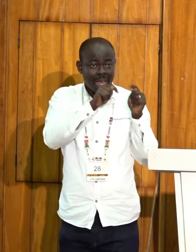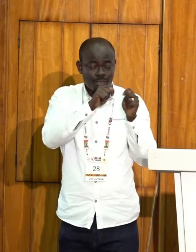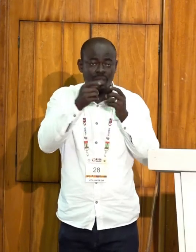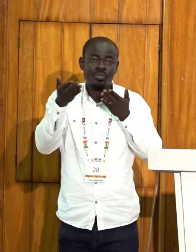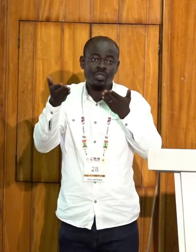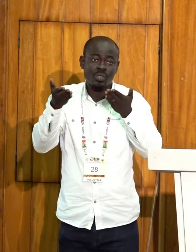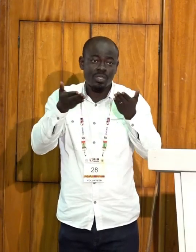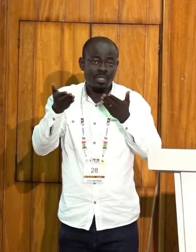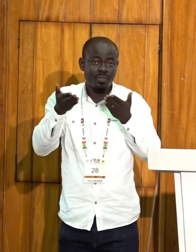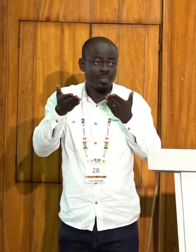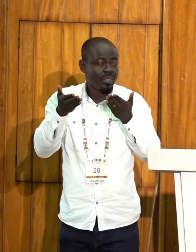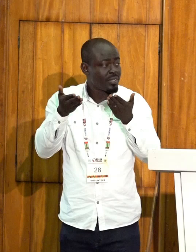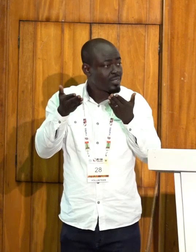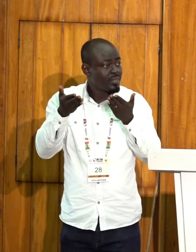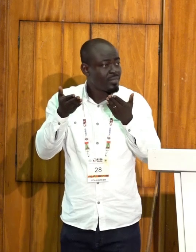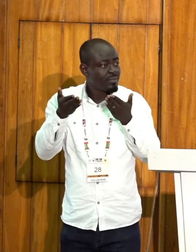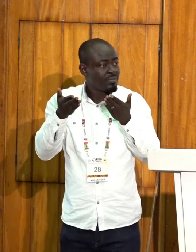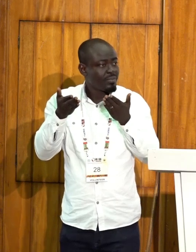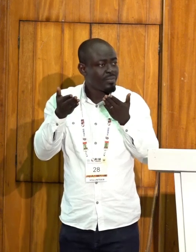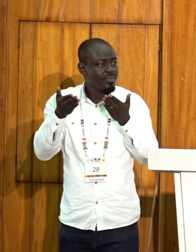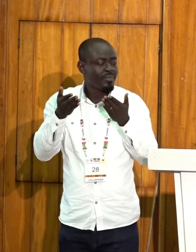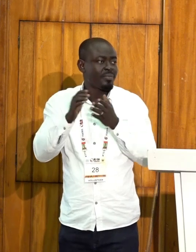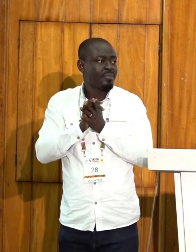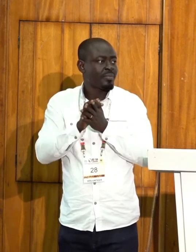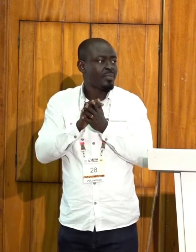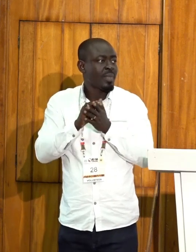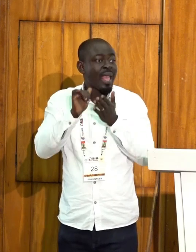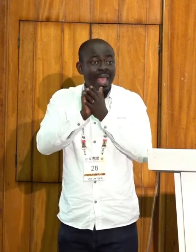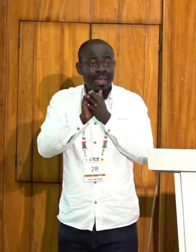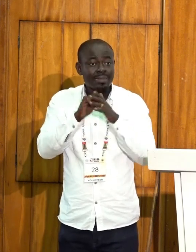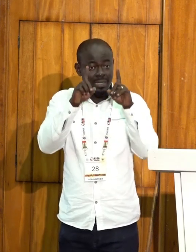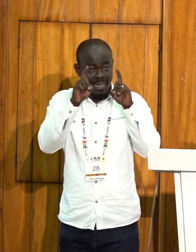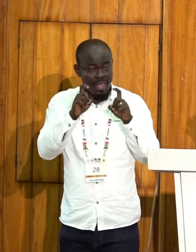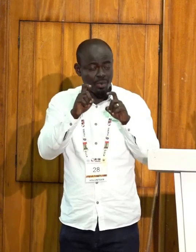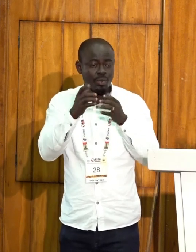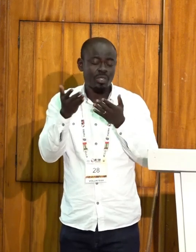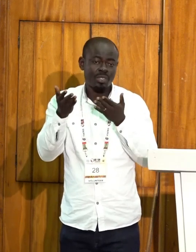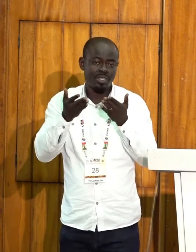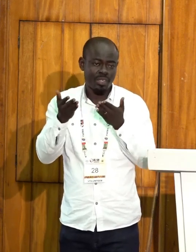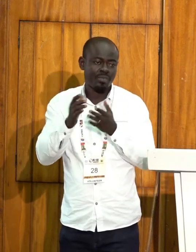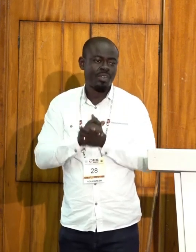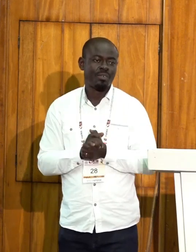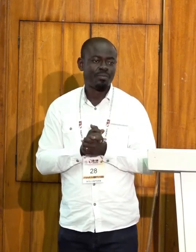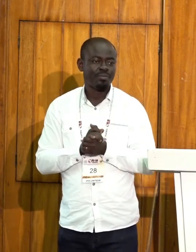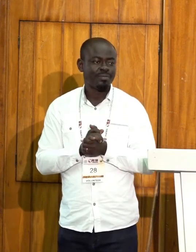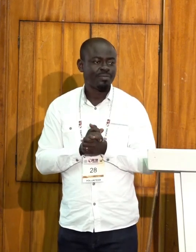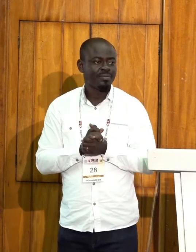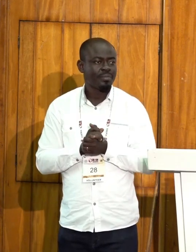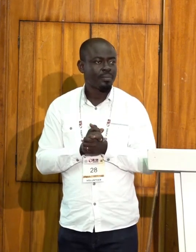services functional and diagnostic services functional.